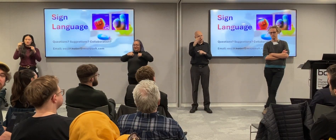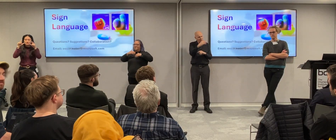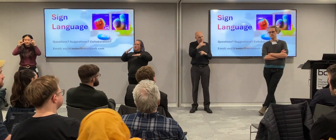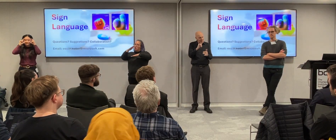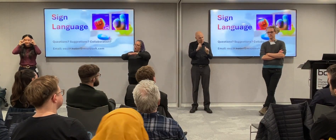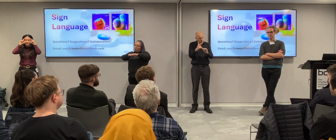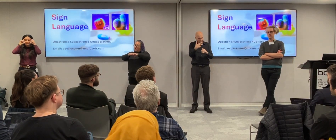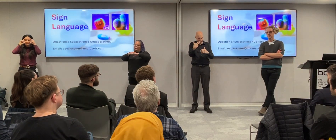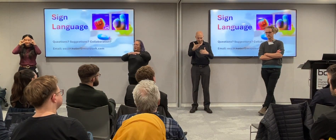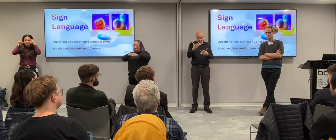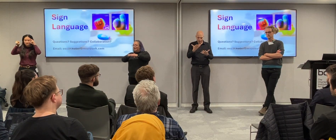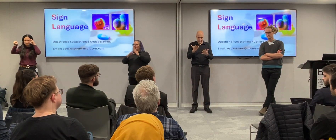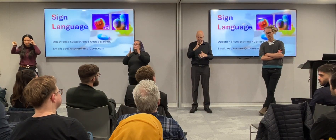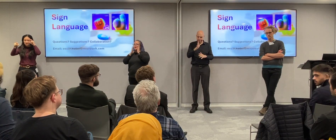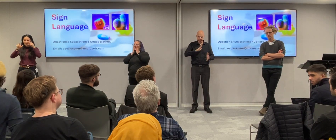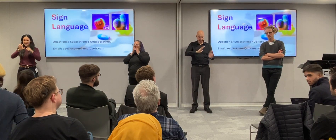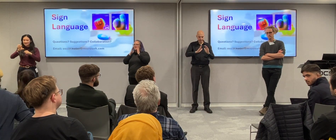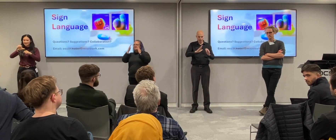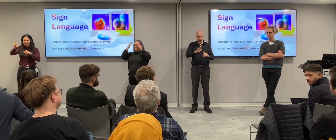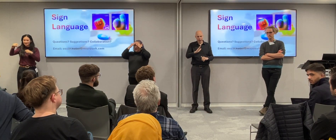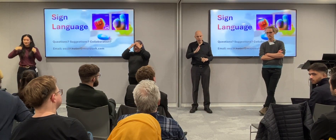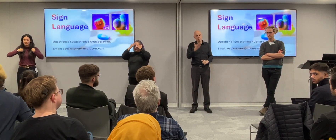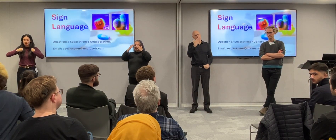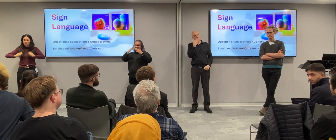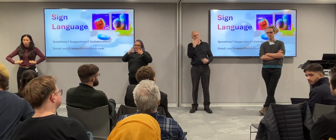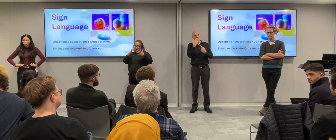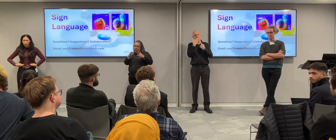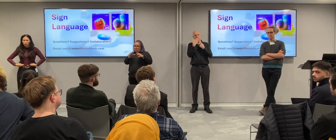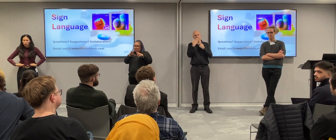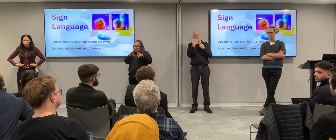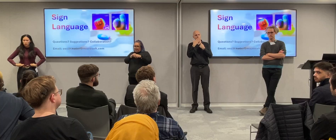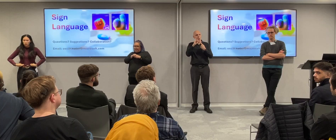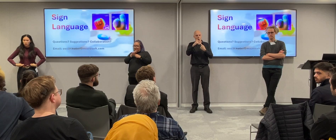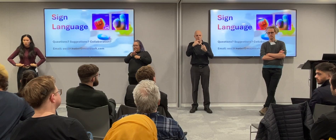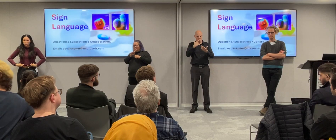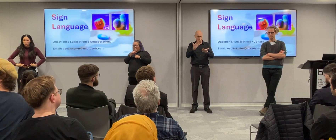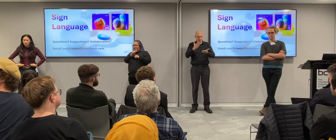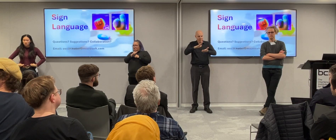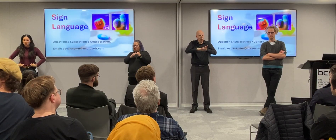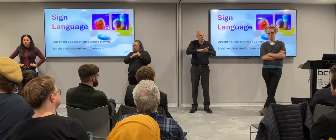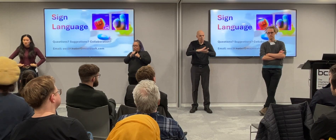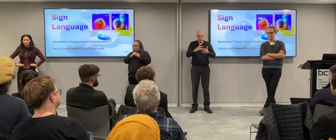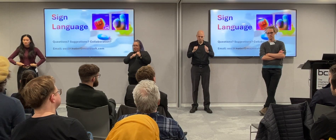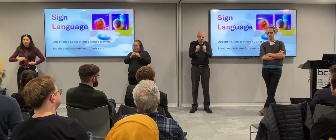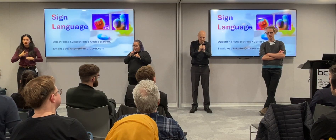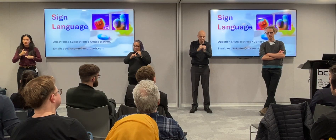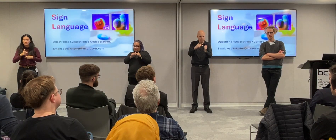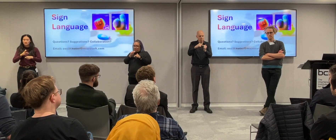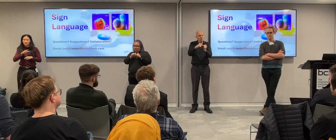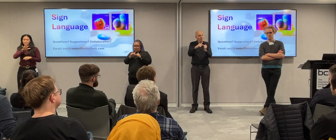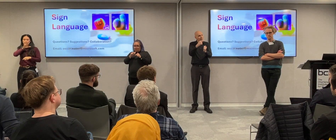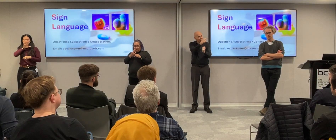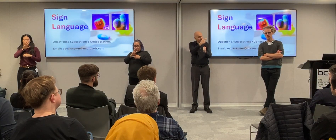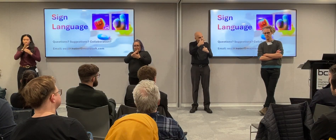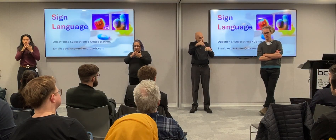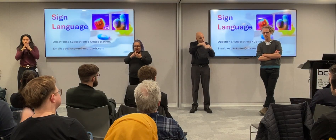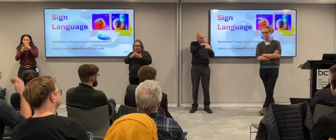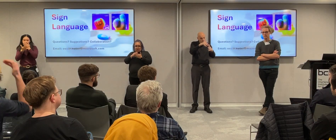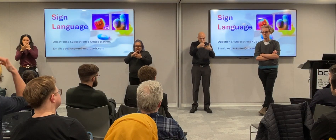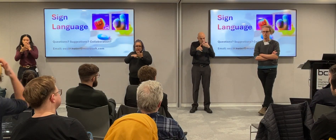hand or hand to the face? Is that kind of already in the reconstruction pipeline, the rendering stuff you were talking about, or did that need to be addressed as well?